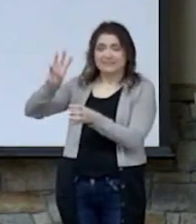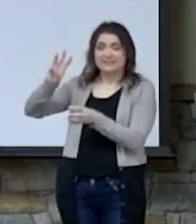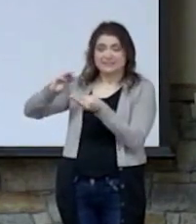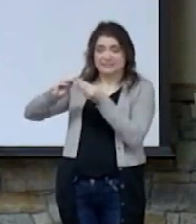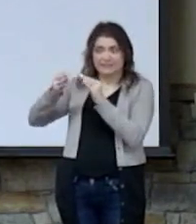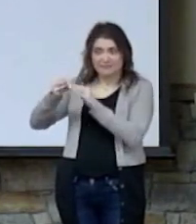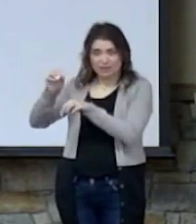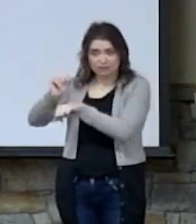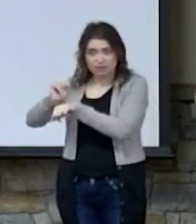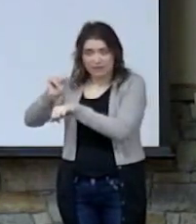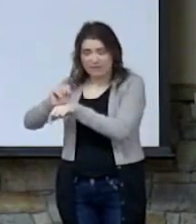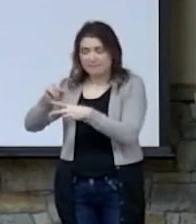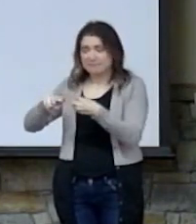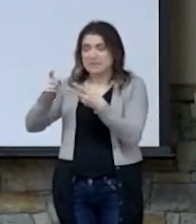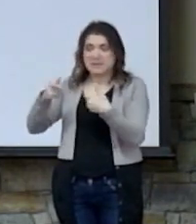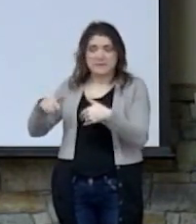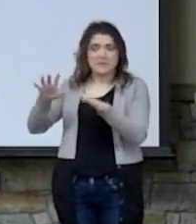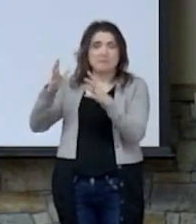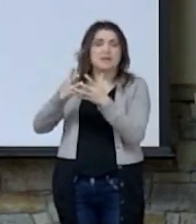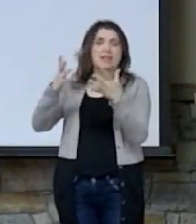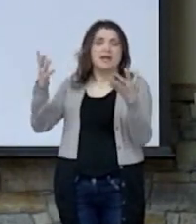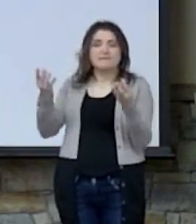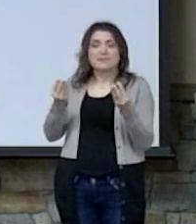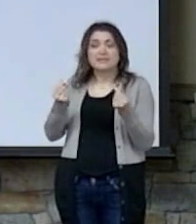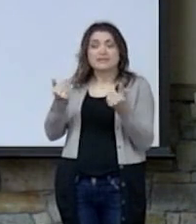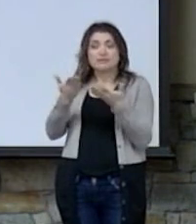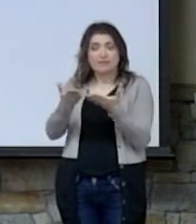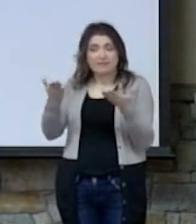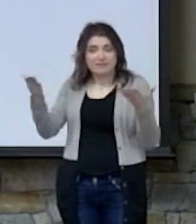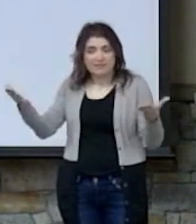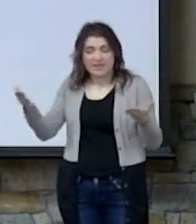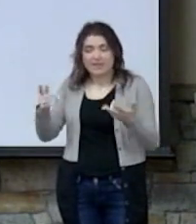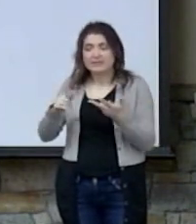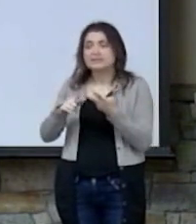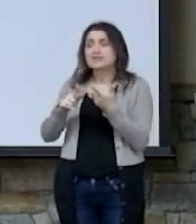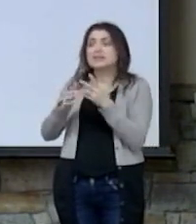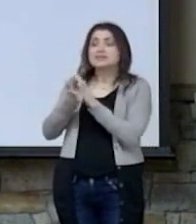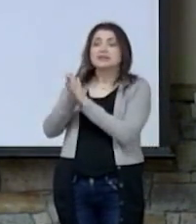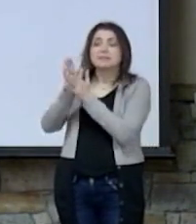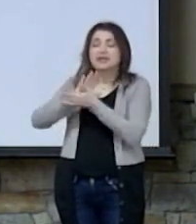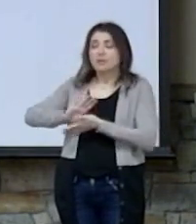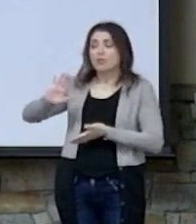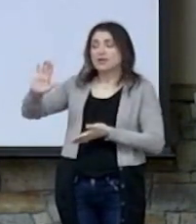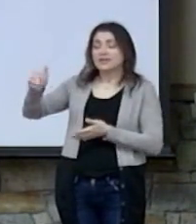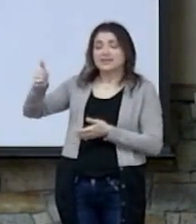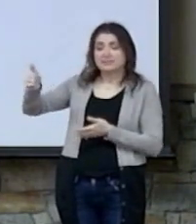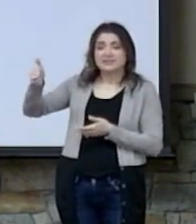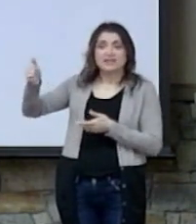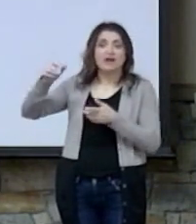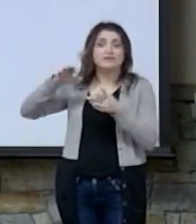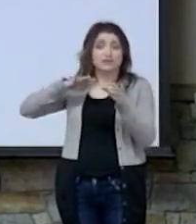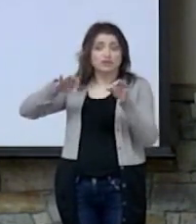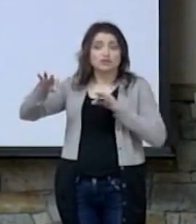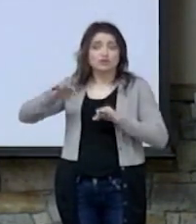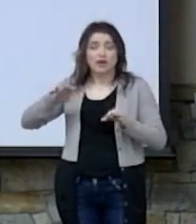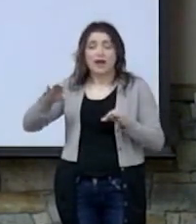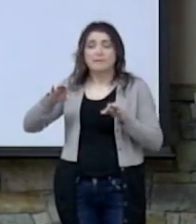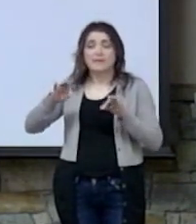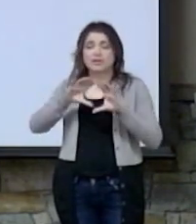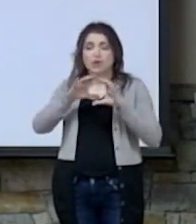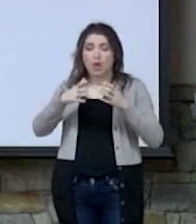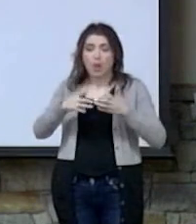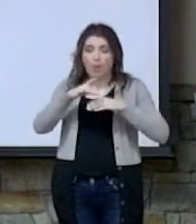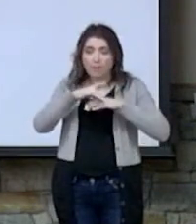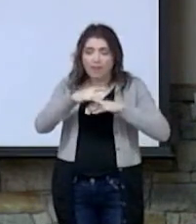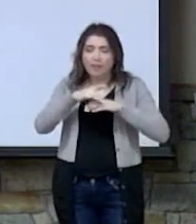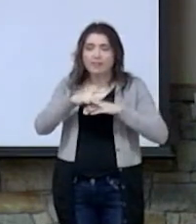gave up a lot of the material possessions to become what he described himself as a global adventurer.